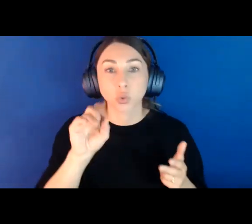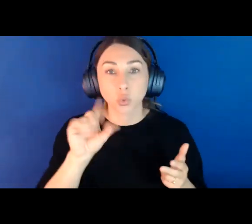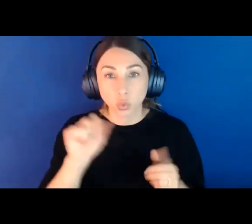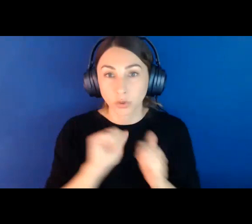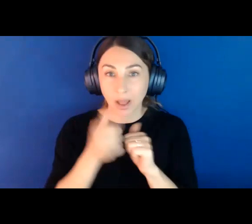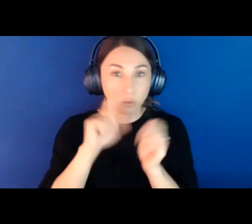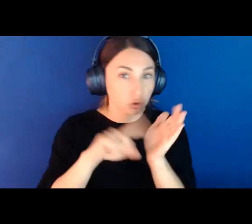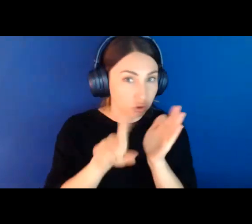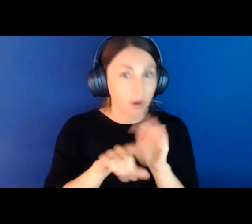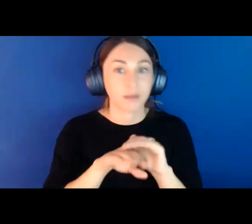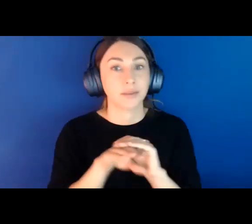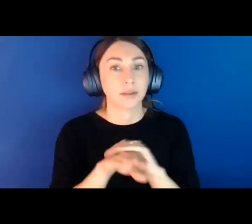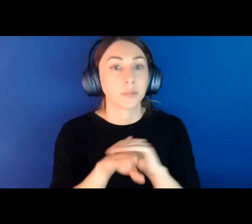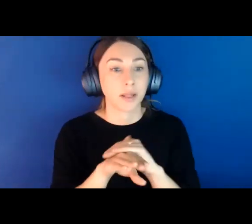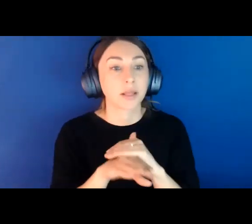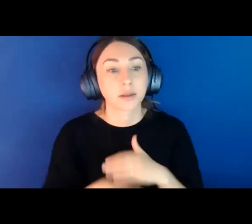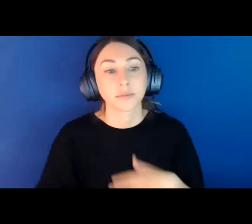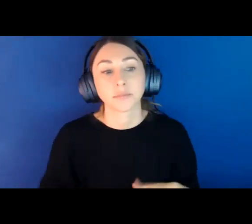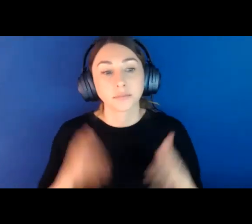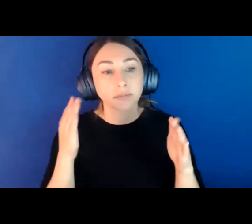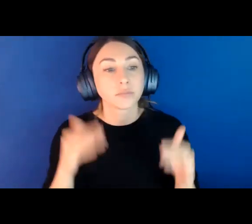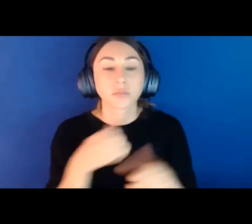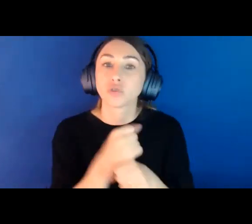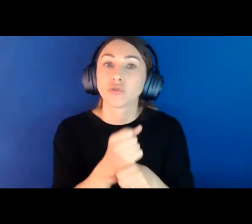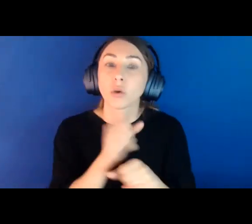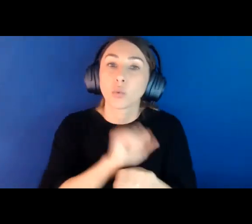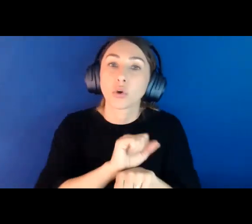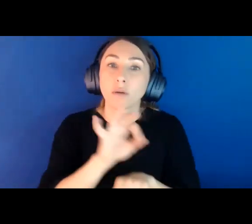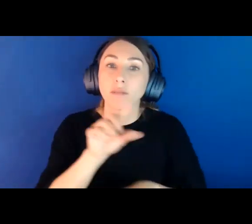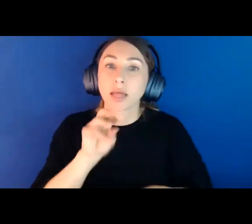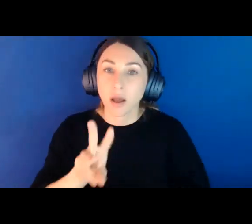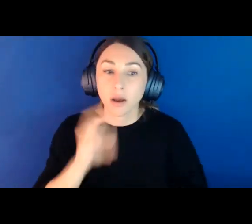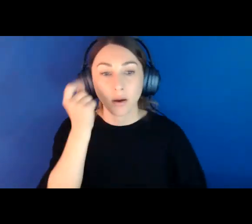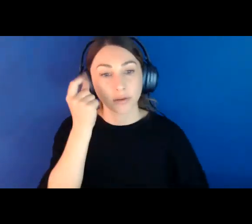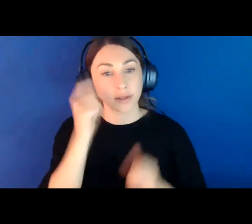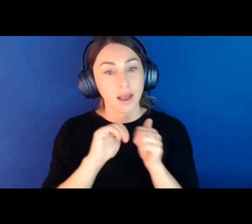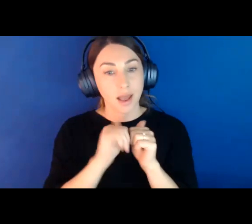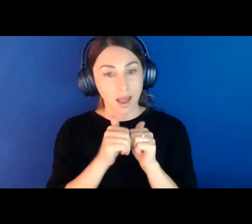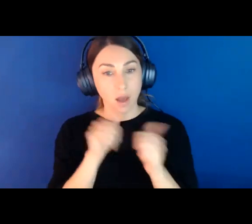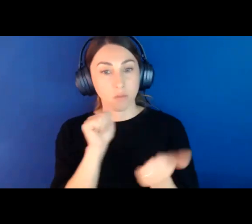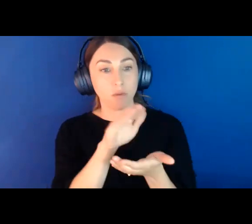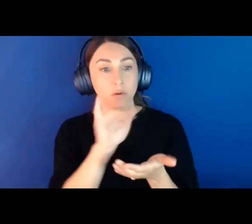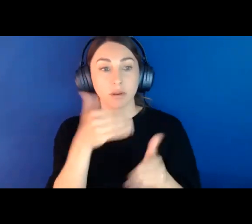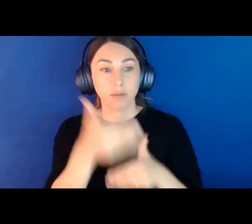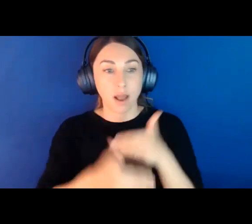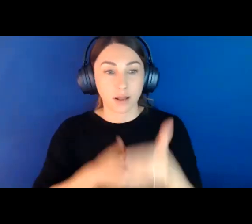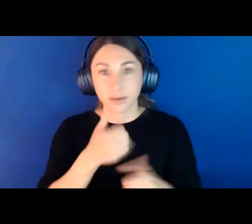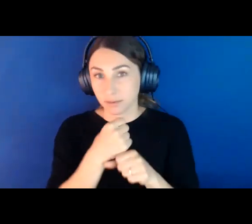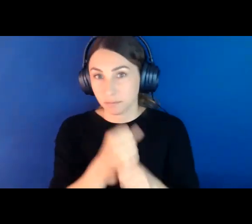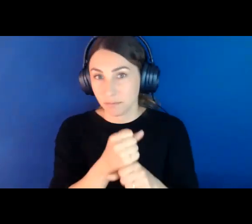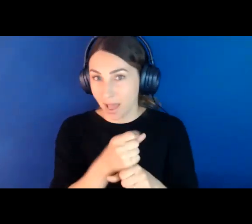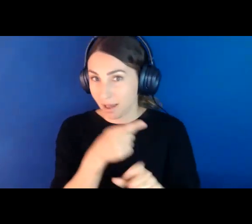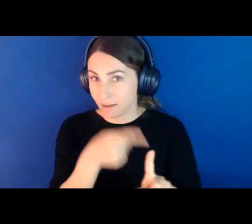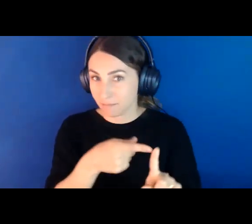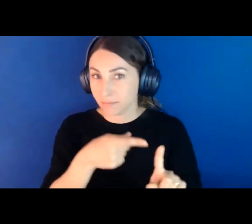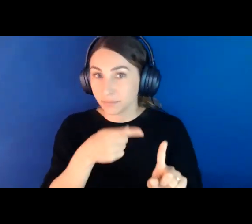check PDF accessibility, creating a workflow to learn how to approach the process of making a